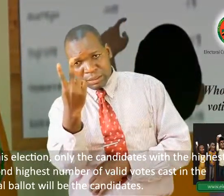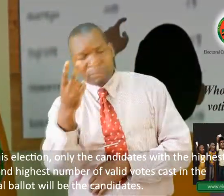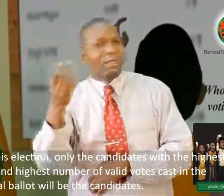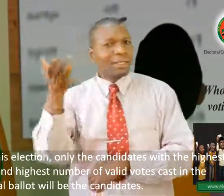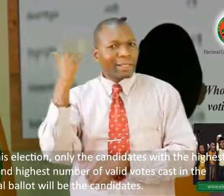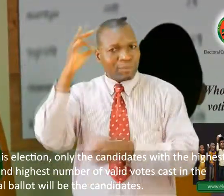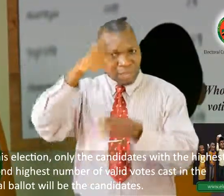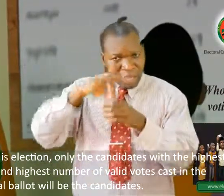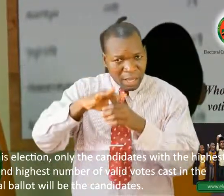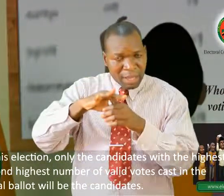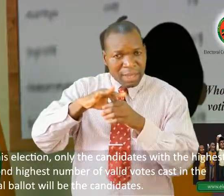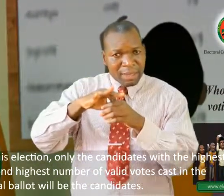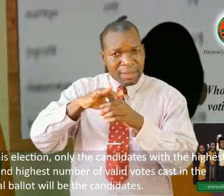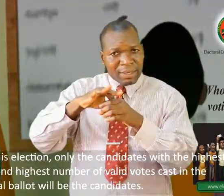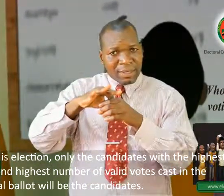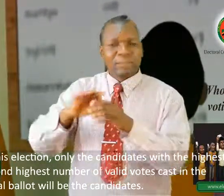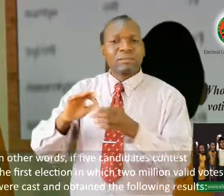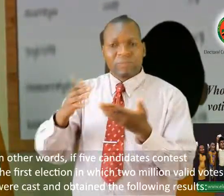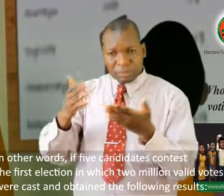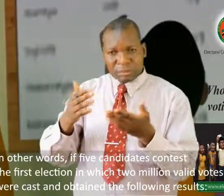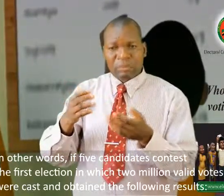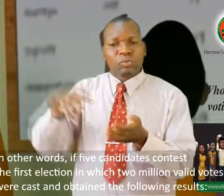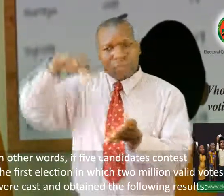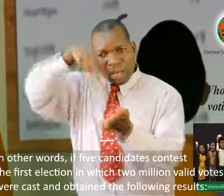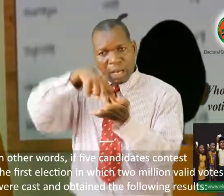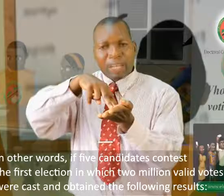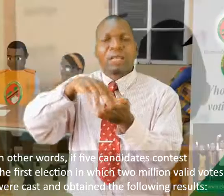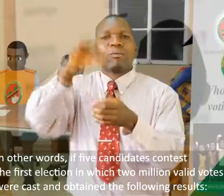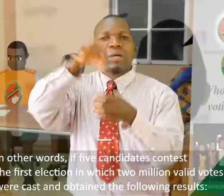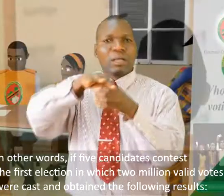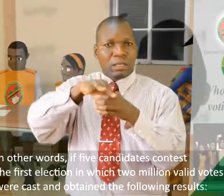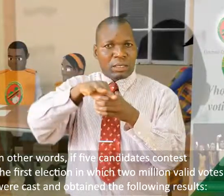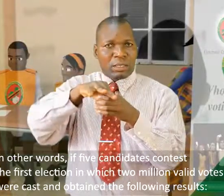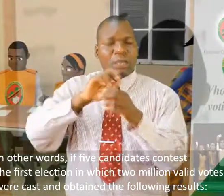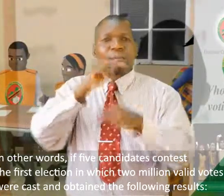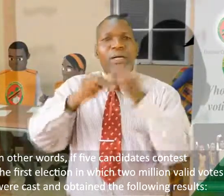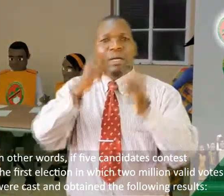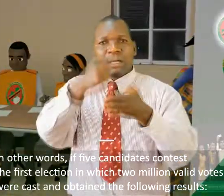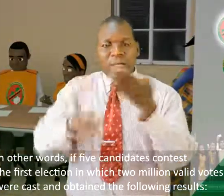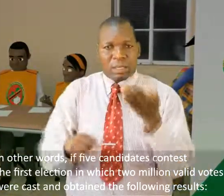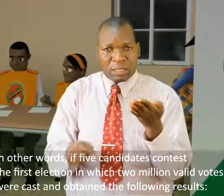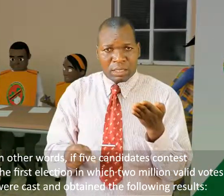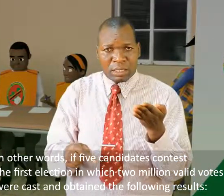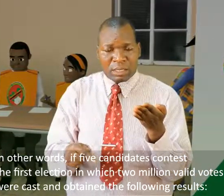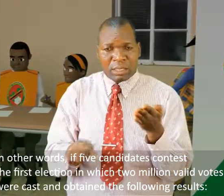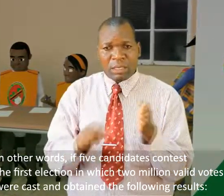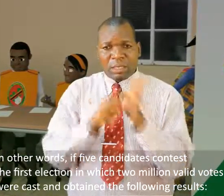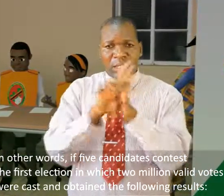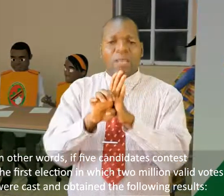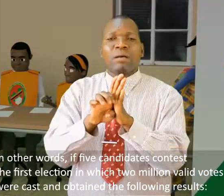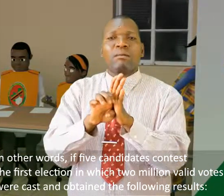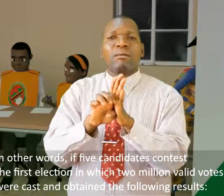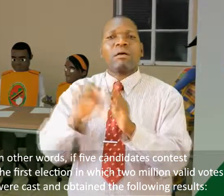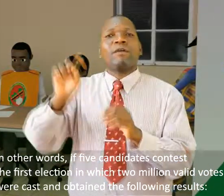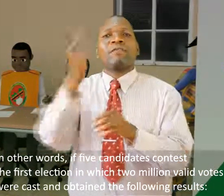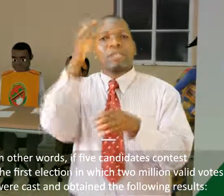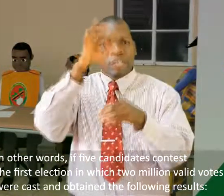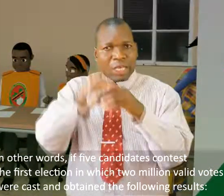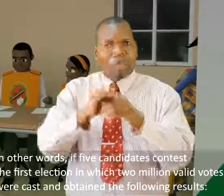be the candidates. In other words, if 5 candidates contest the first election in which 2 million valid votes